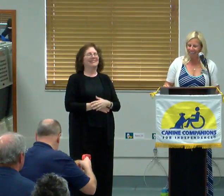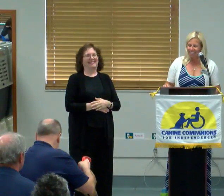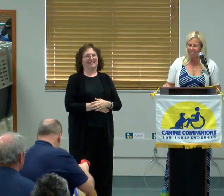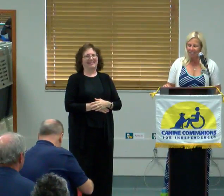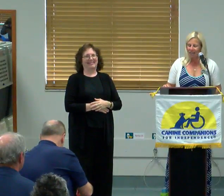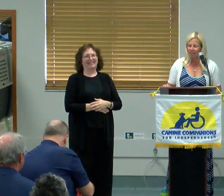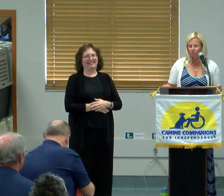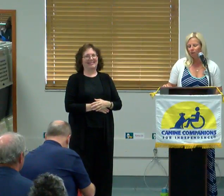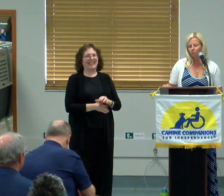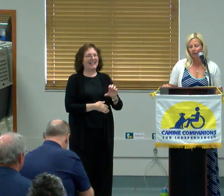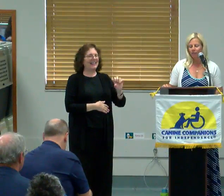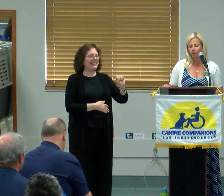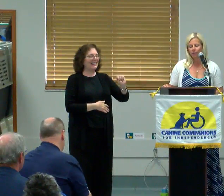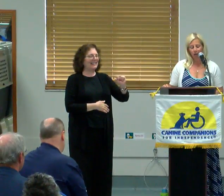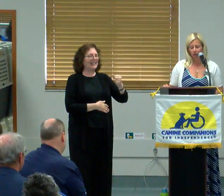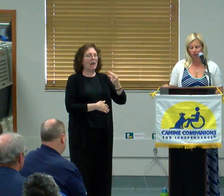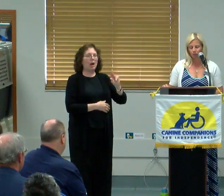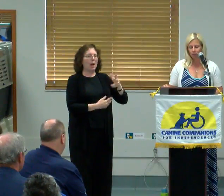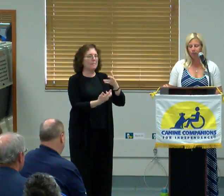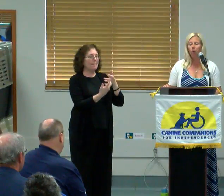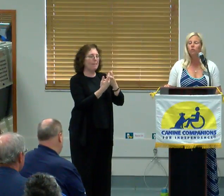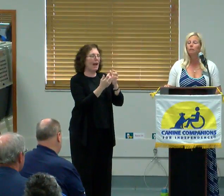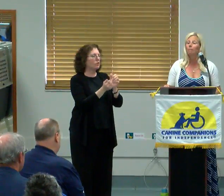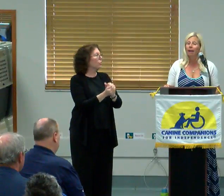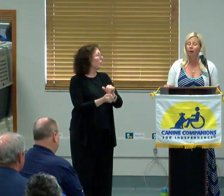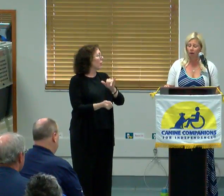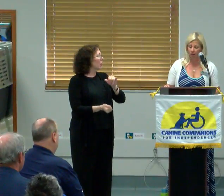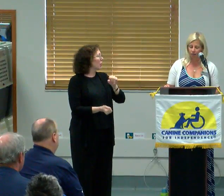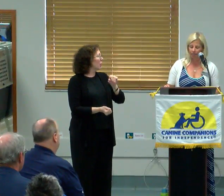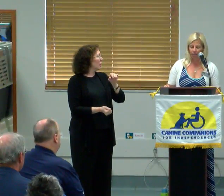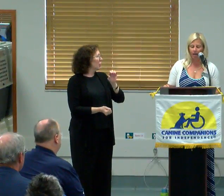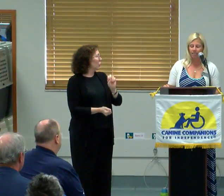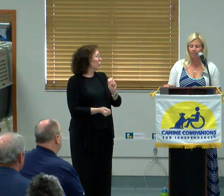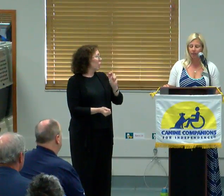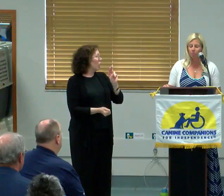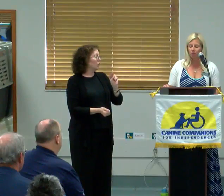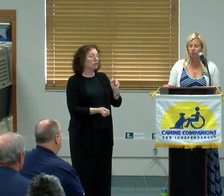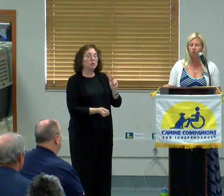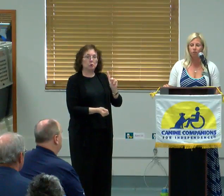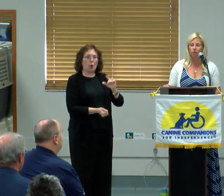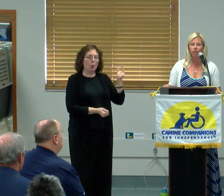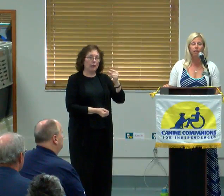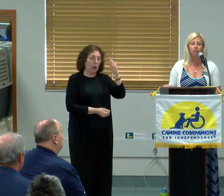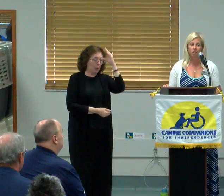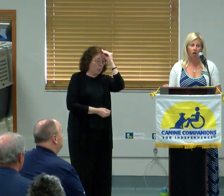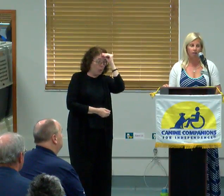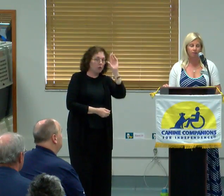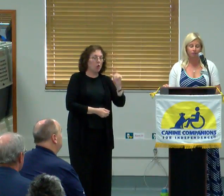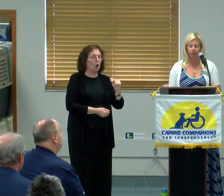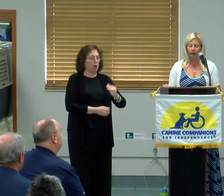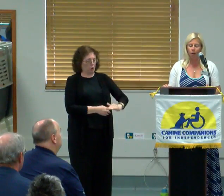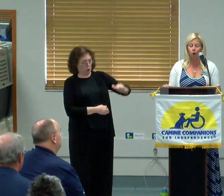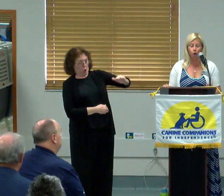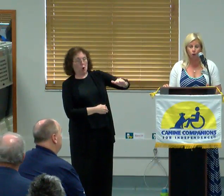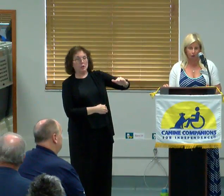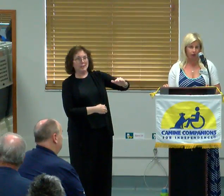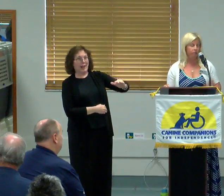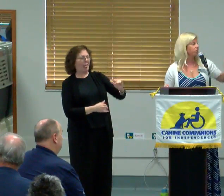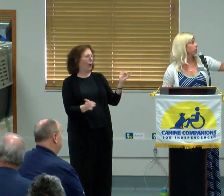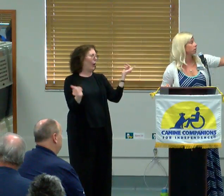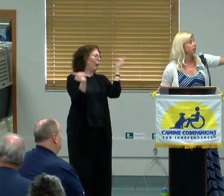it. Sarah has been placed with Yondu, the only male of this class, and most certainly the tallest